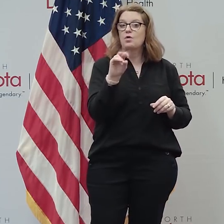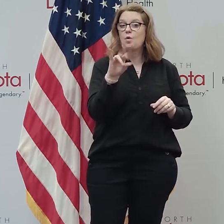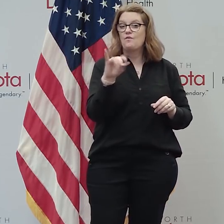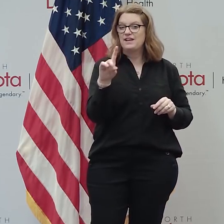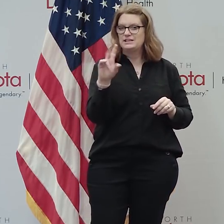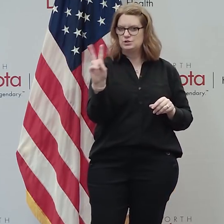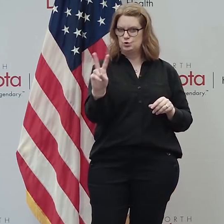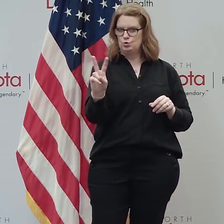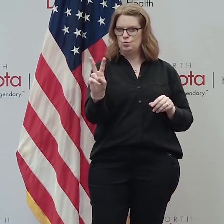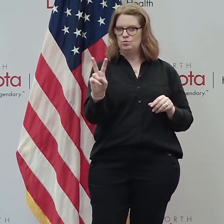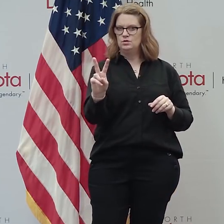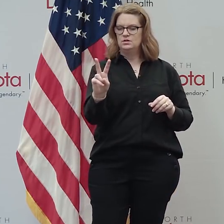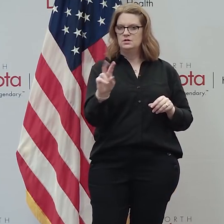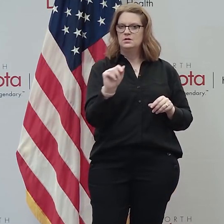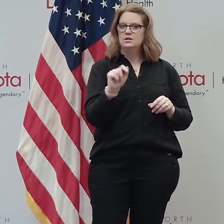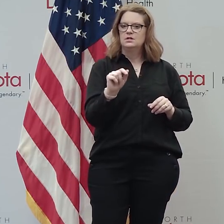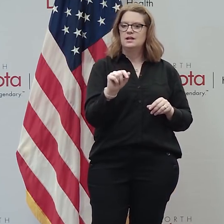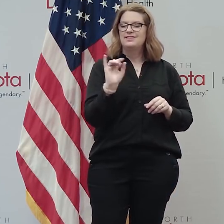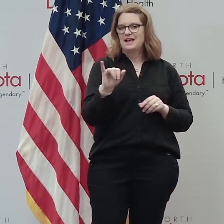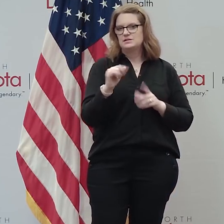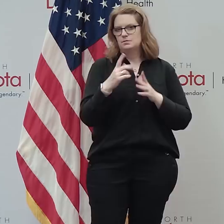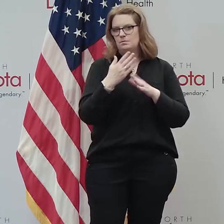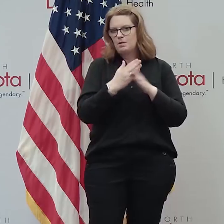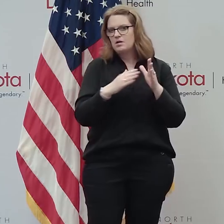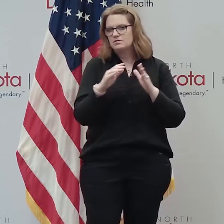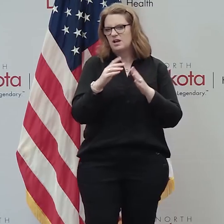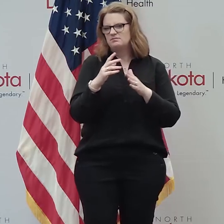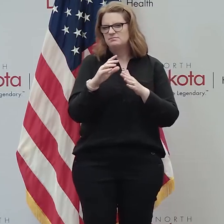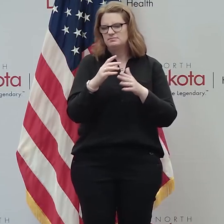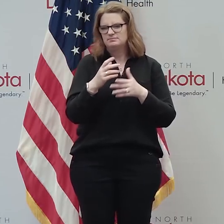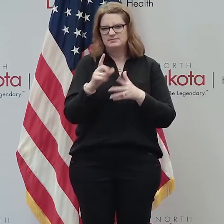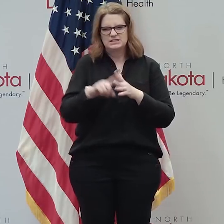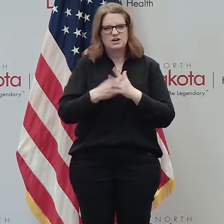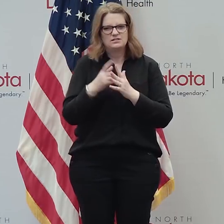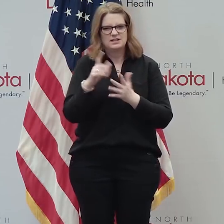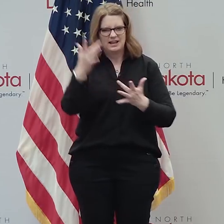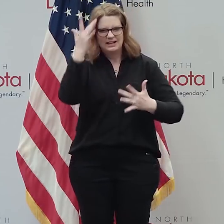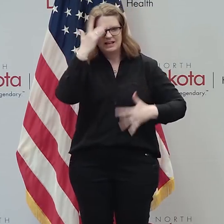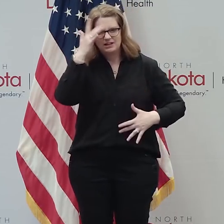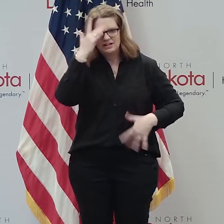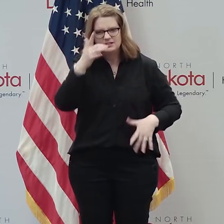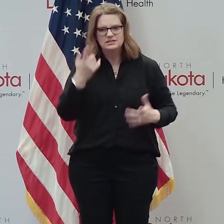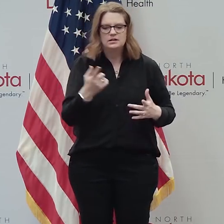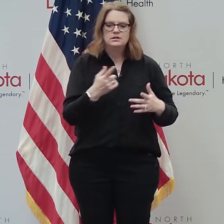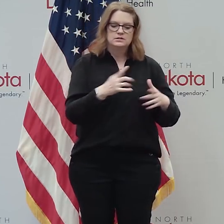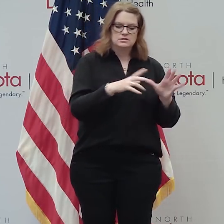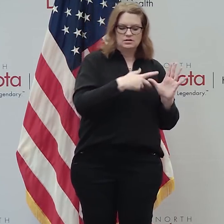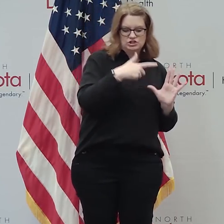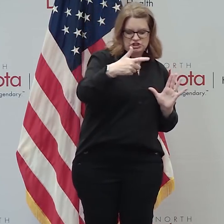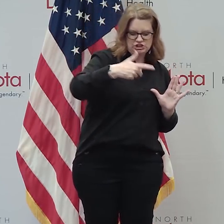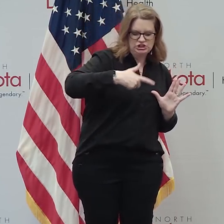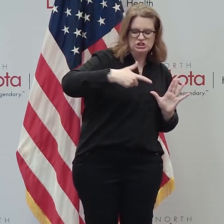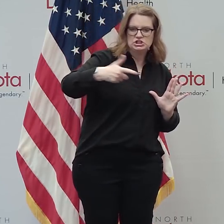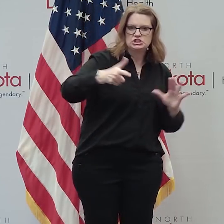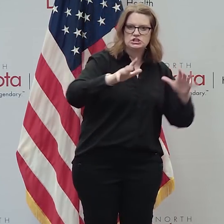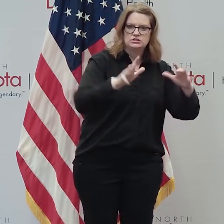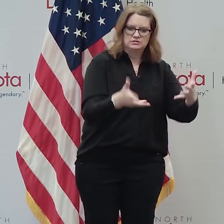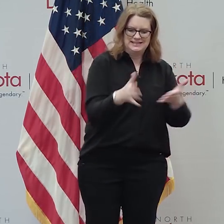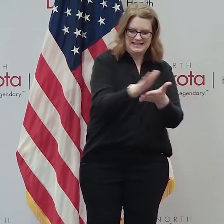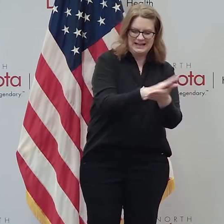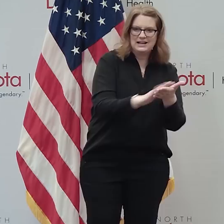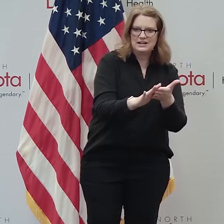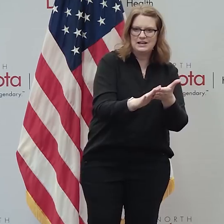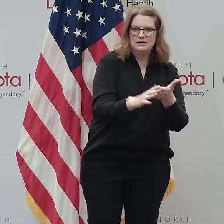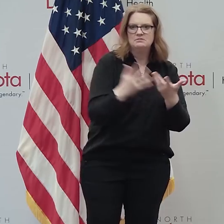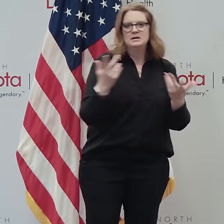which is the virus which causes the COVID-19 illness. And processing turnaround time for decontaminated respirators will